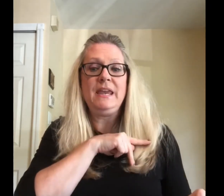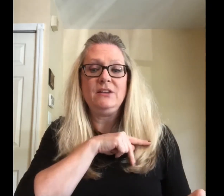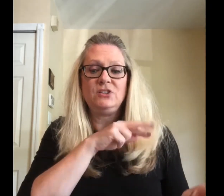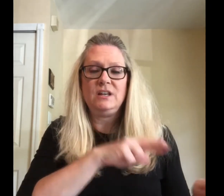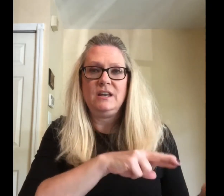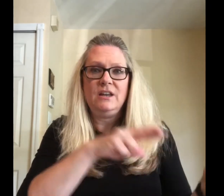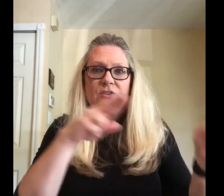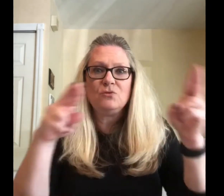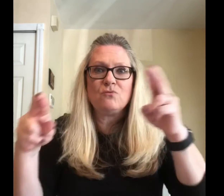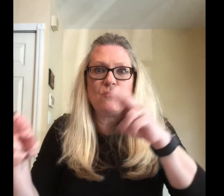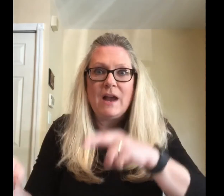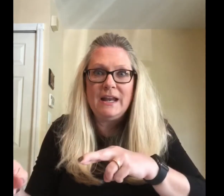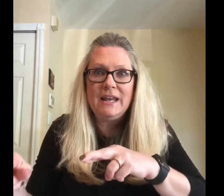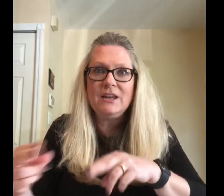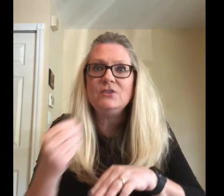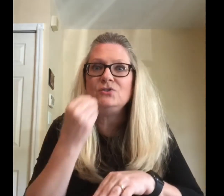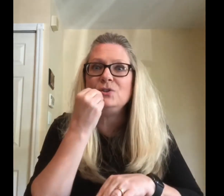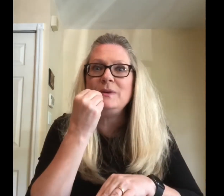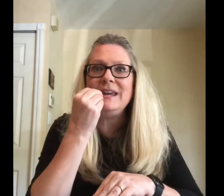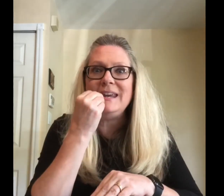Pete is ready to eat.